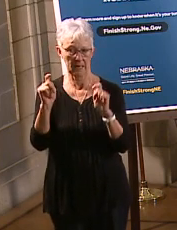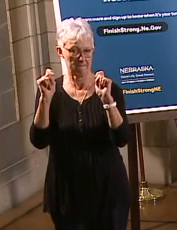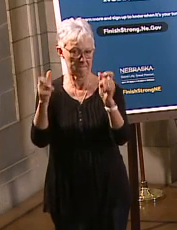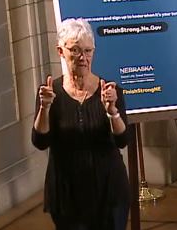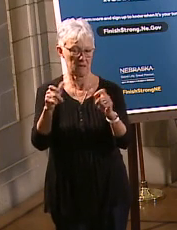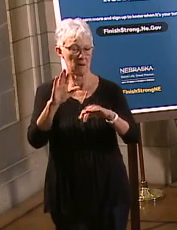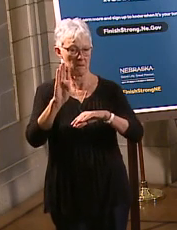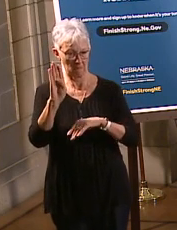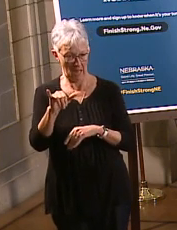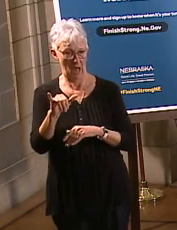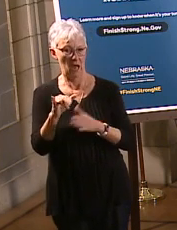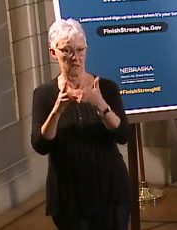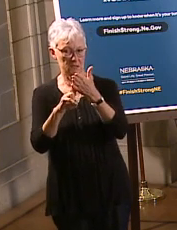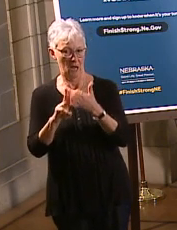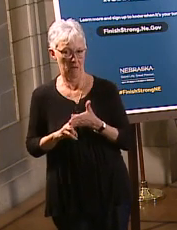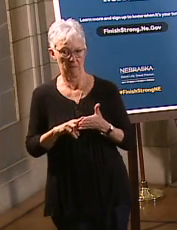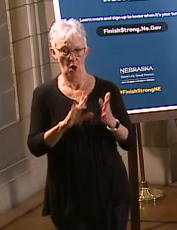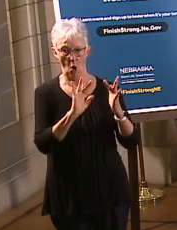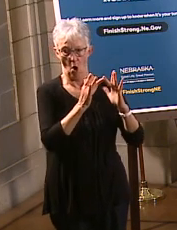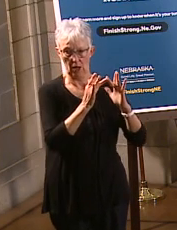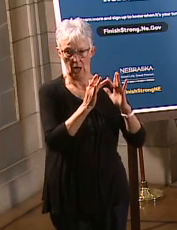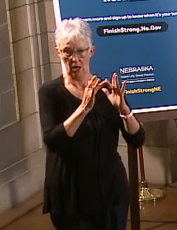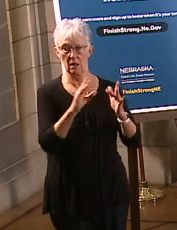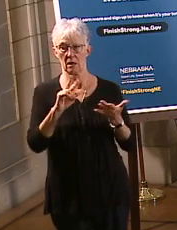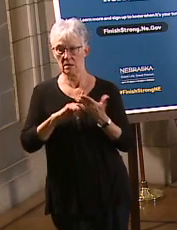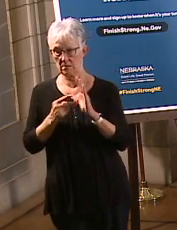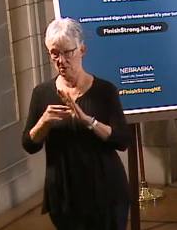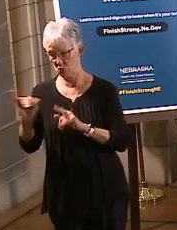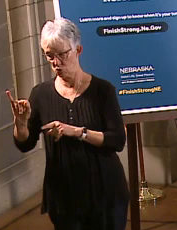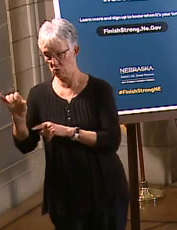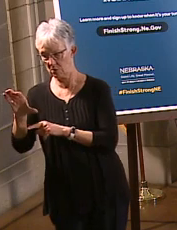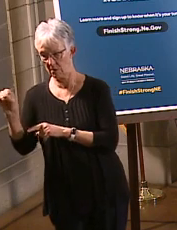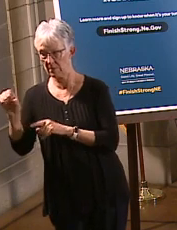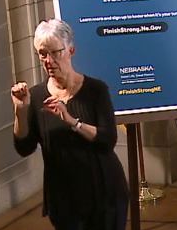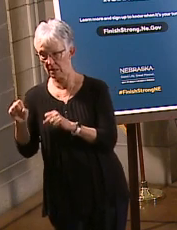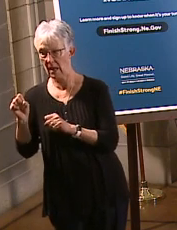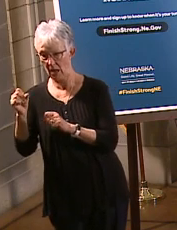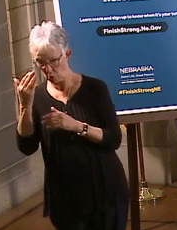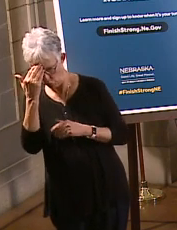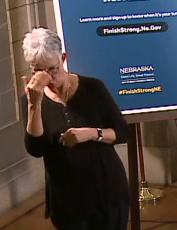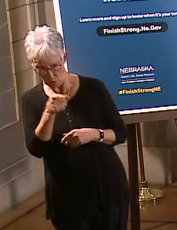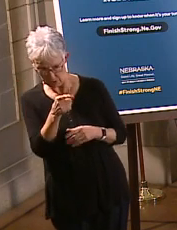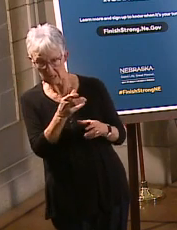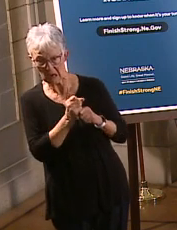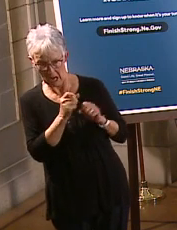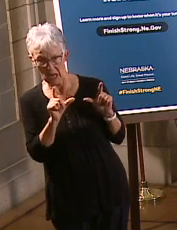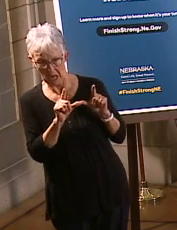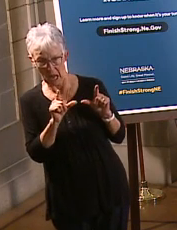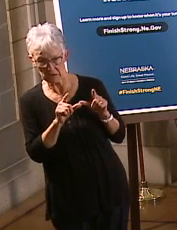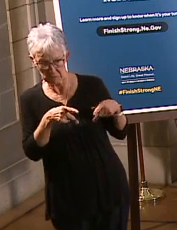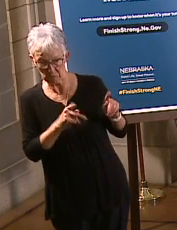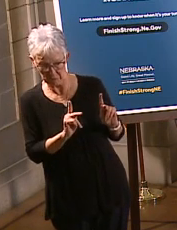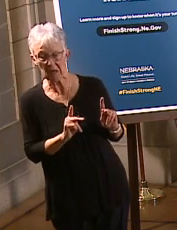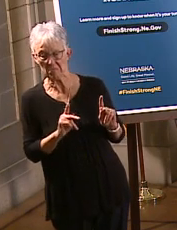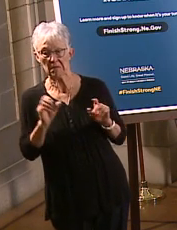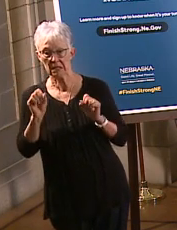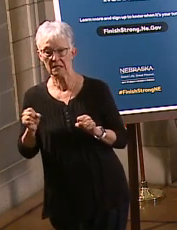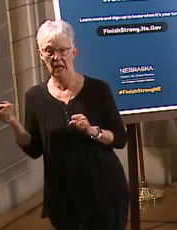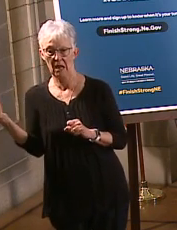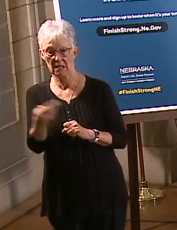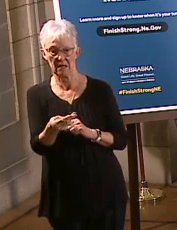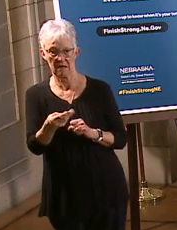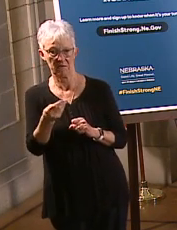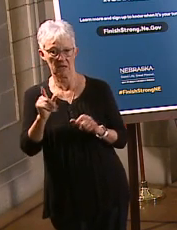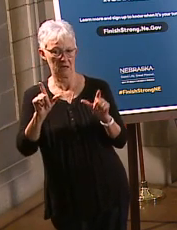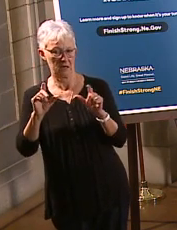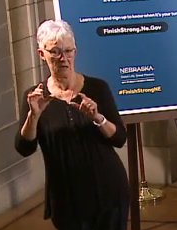time and money for insurance providers and gets Nebraskans back on the road and working quicker. 4 insurance companies are currently using the service, and others